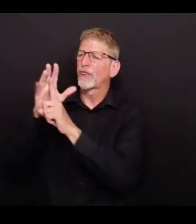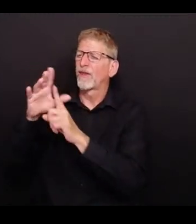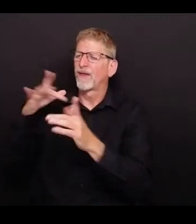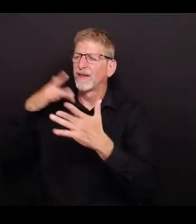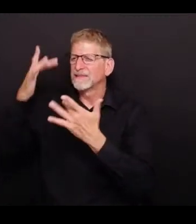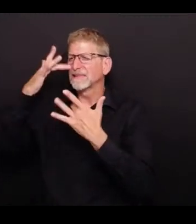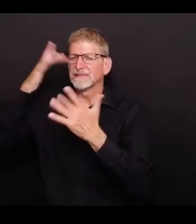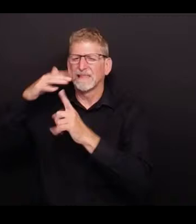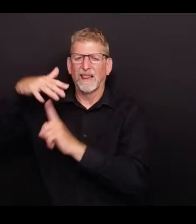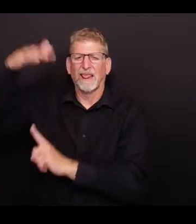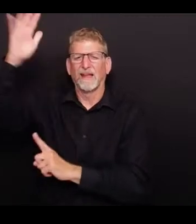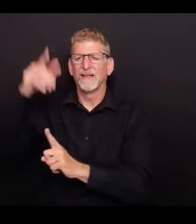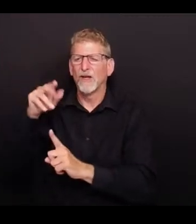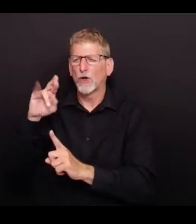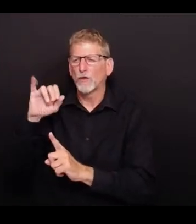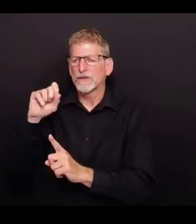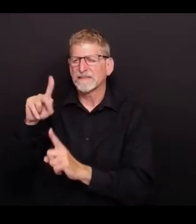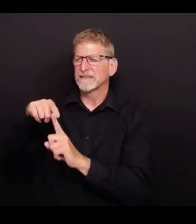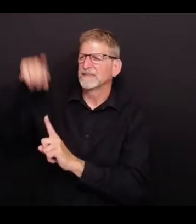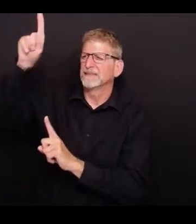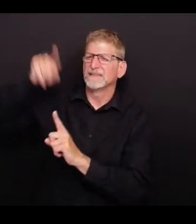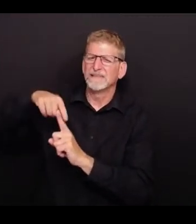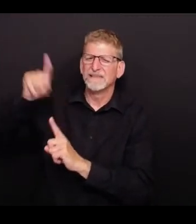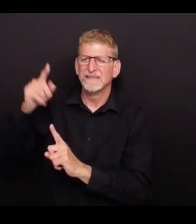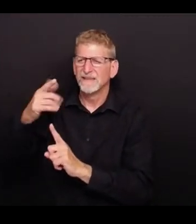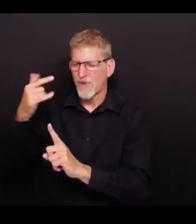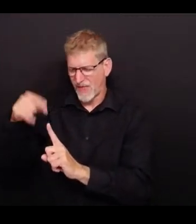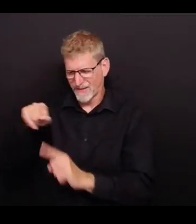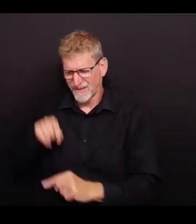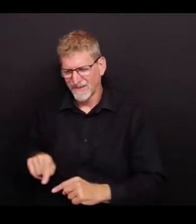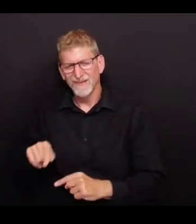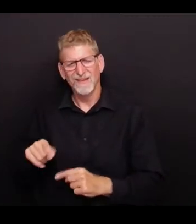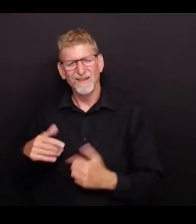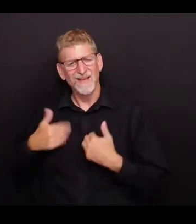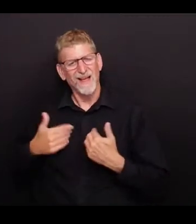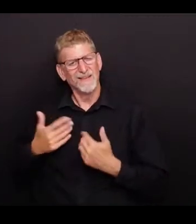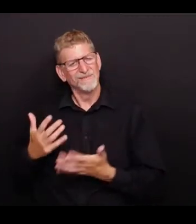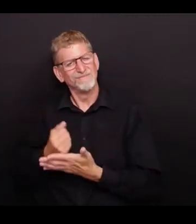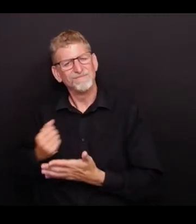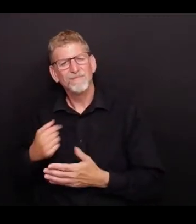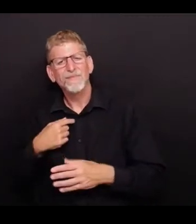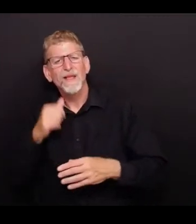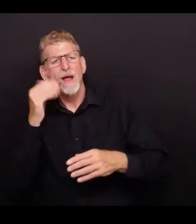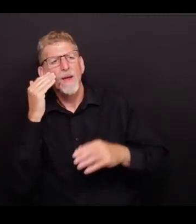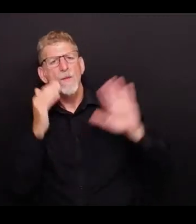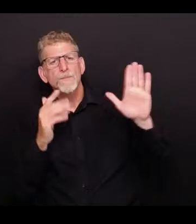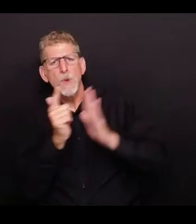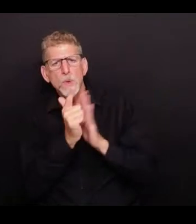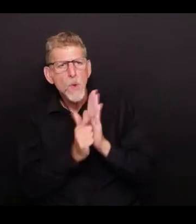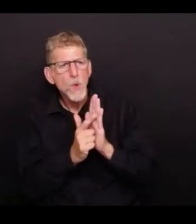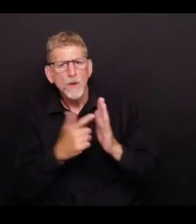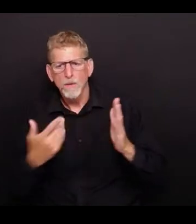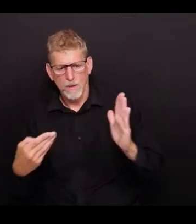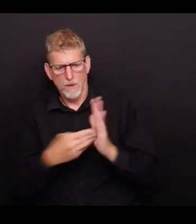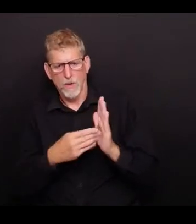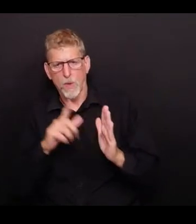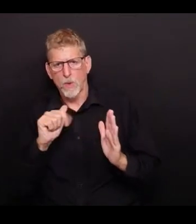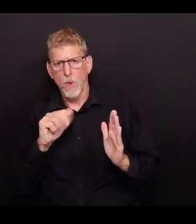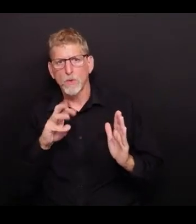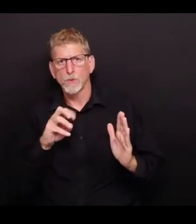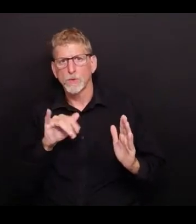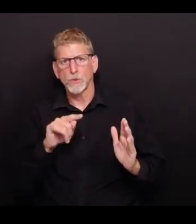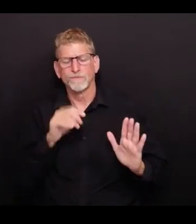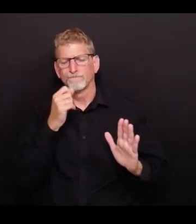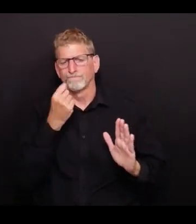in their health. And so I'm not familiar with the lawsuit or the claims that it